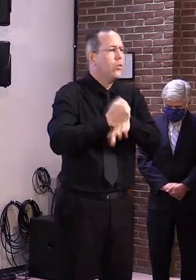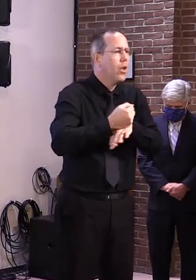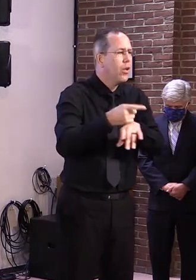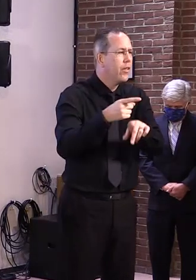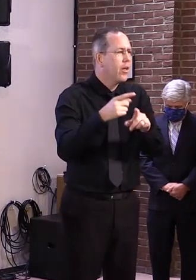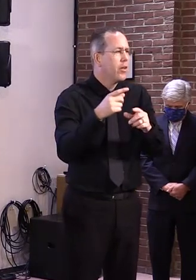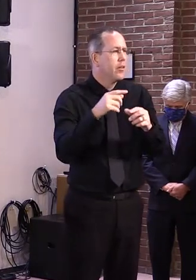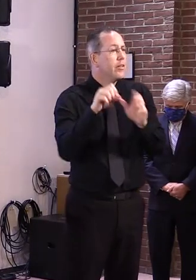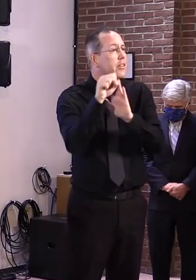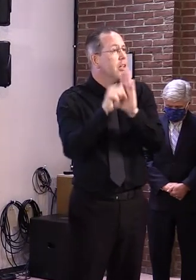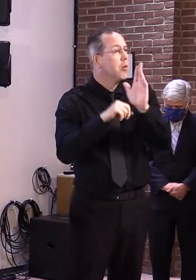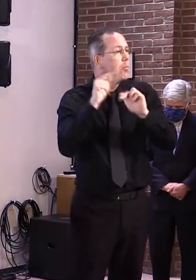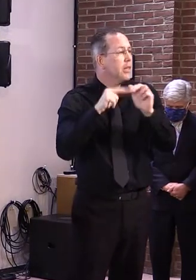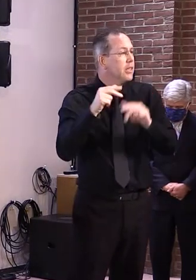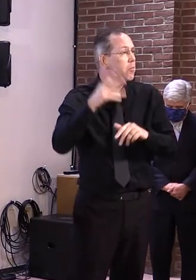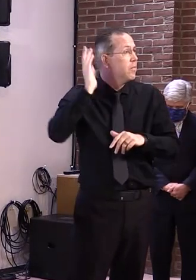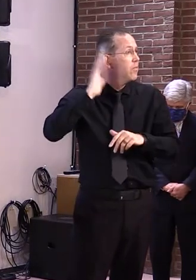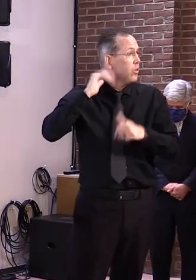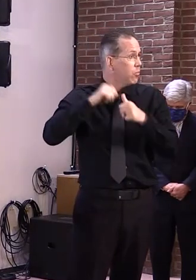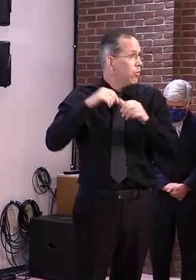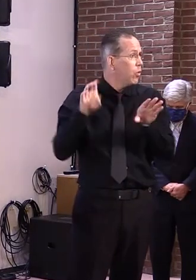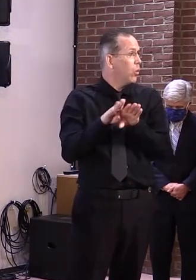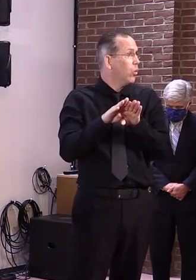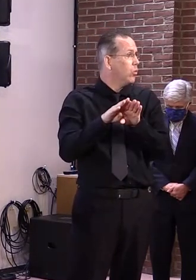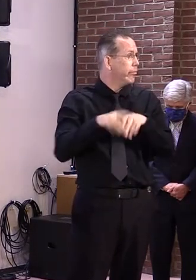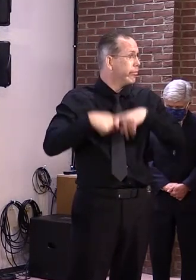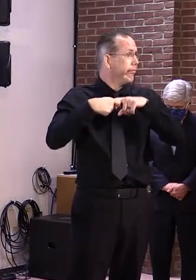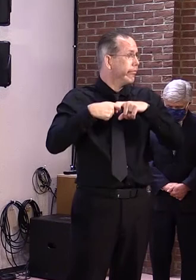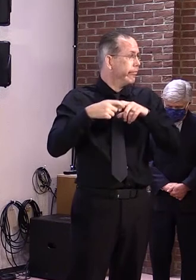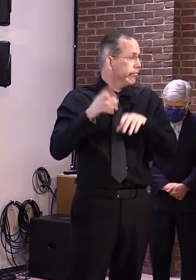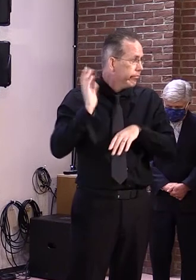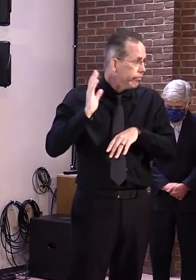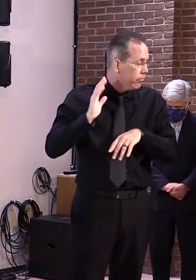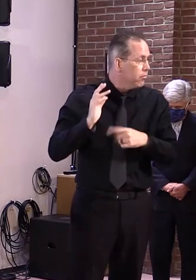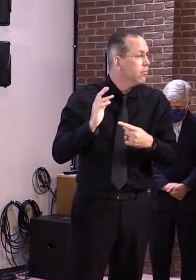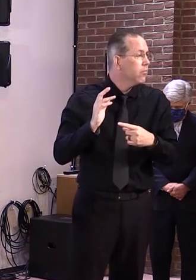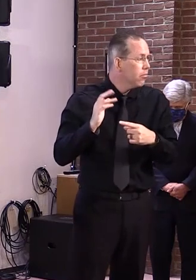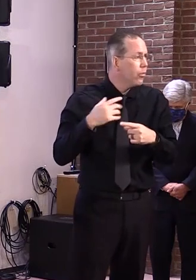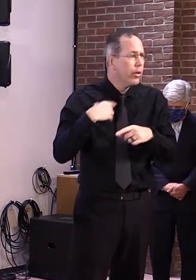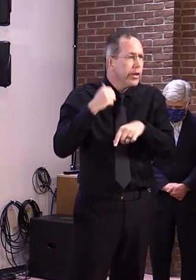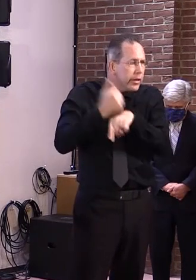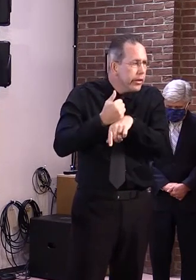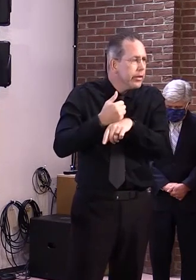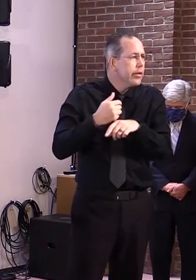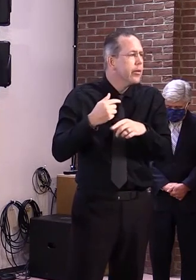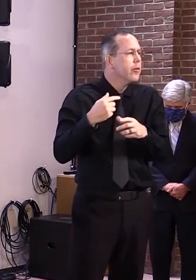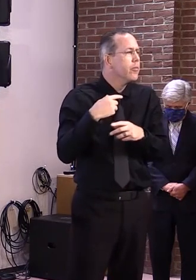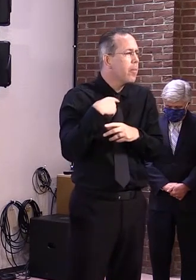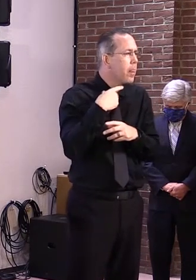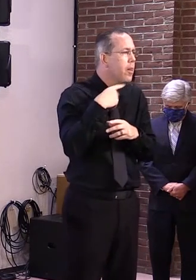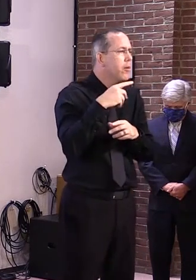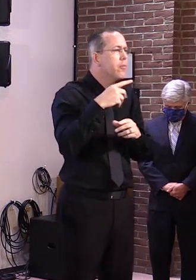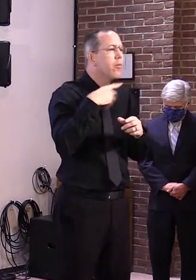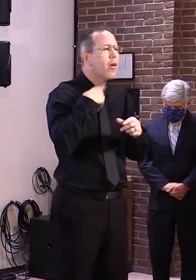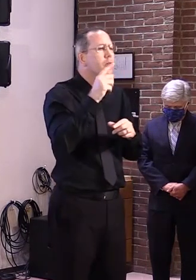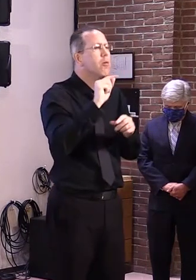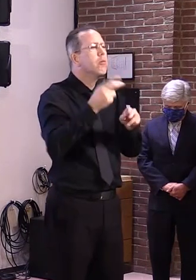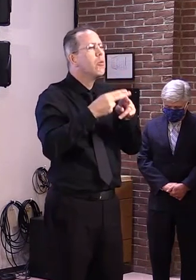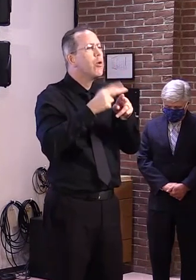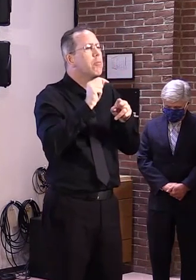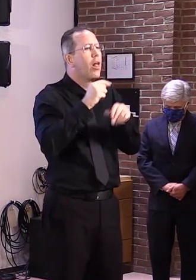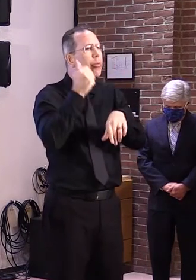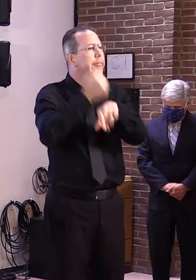make sure that we had at least portalettes at every facility, and we have been very, very,